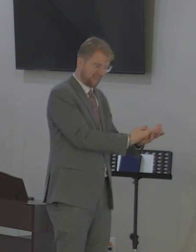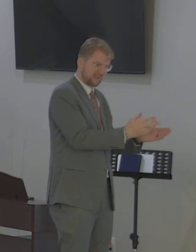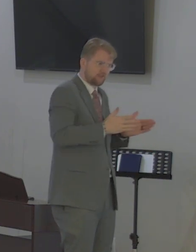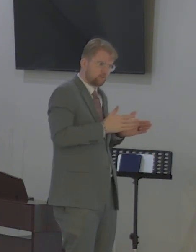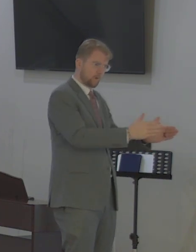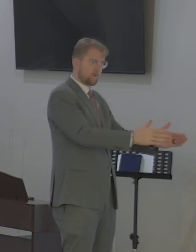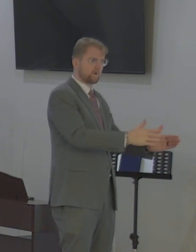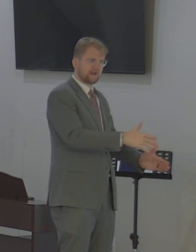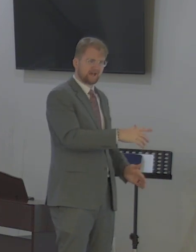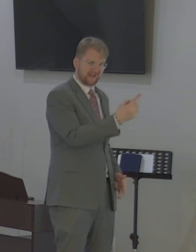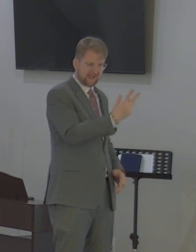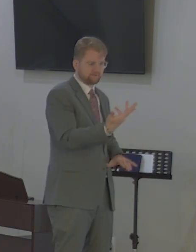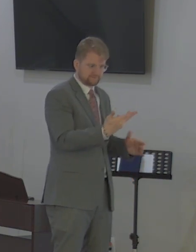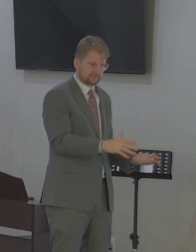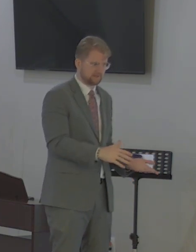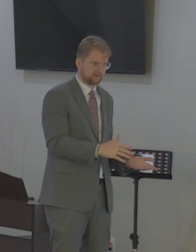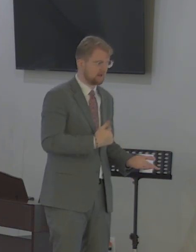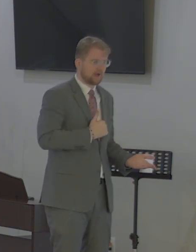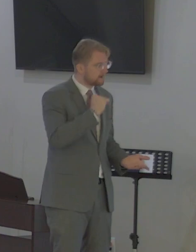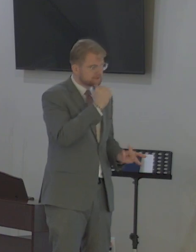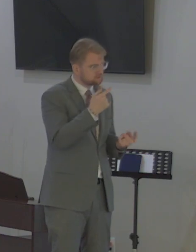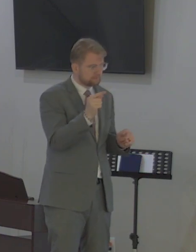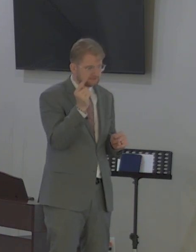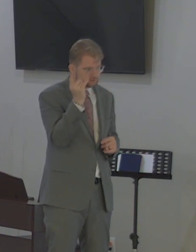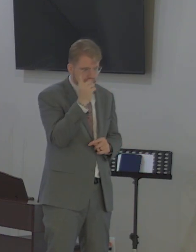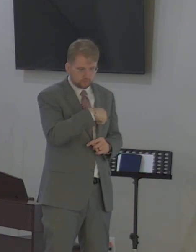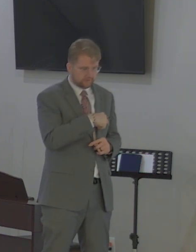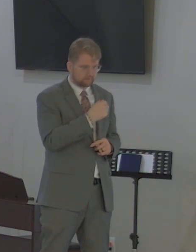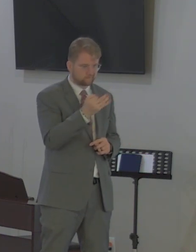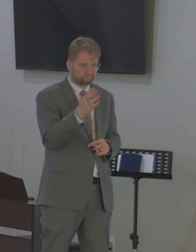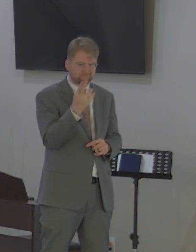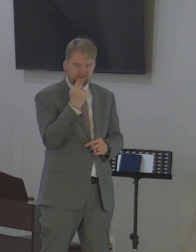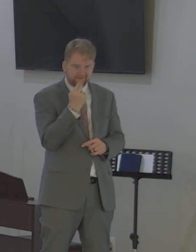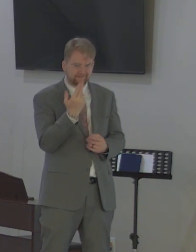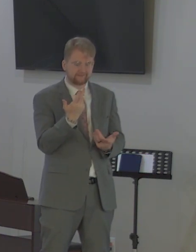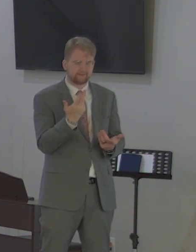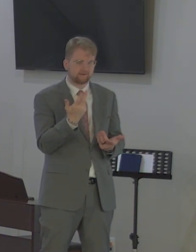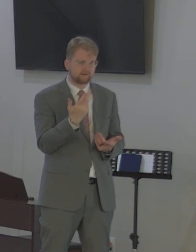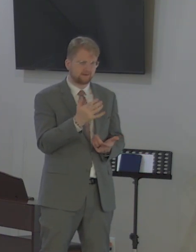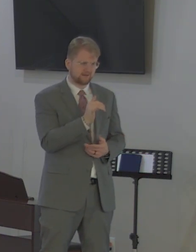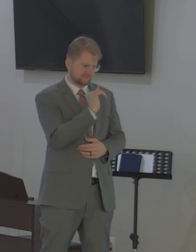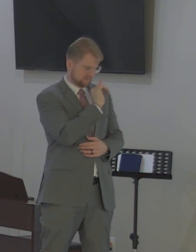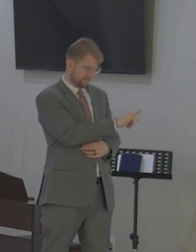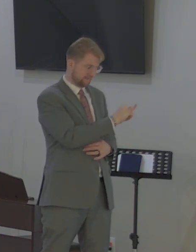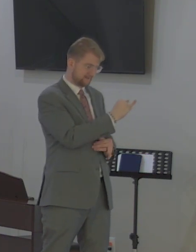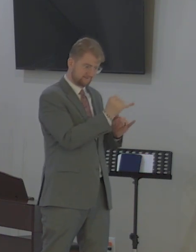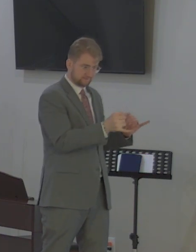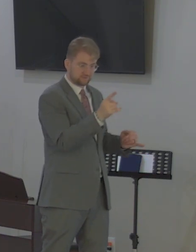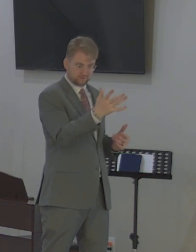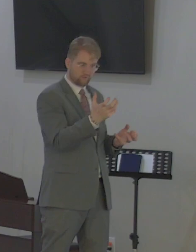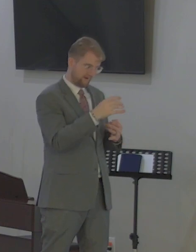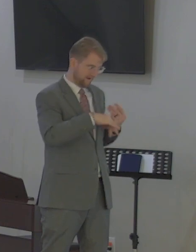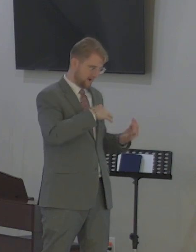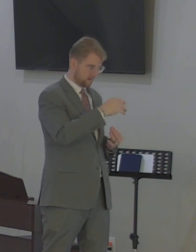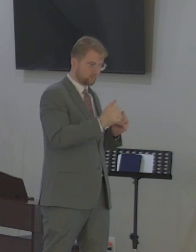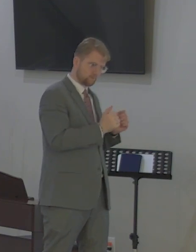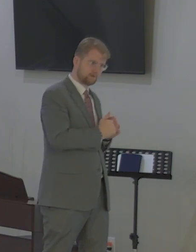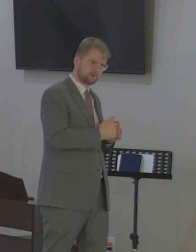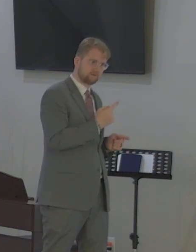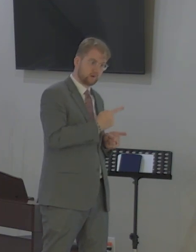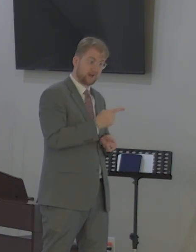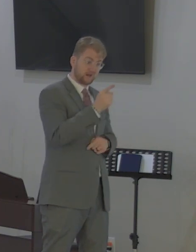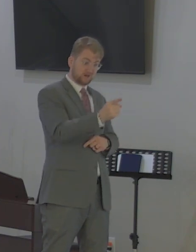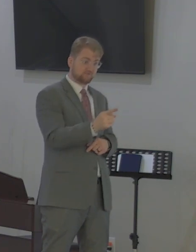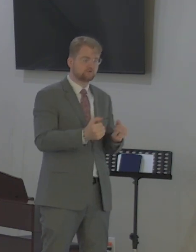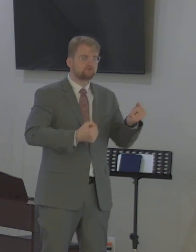dead. I'm not trying to be stupid or funny. Is that the individual you want to hang out with? The person that you want to